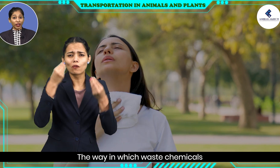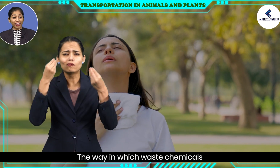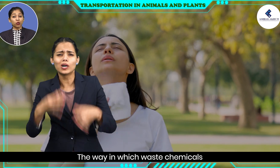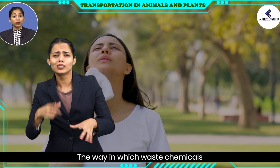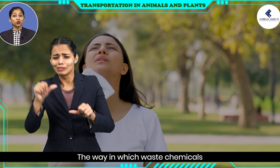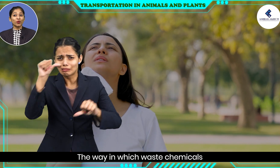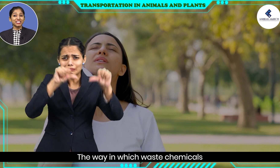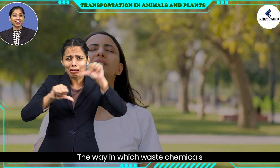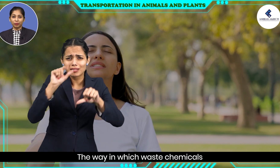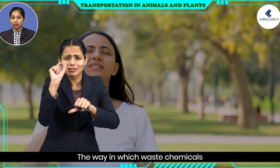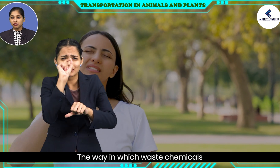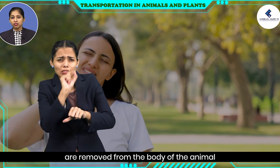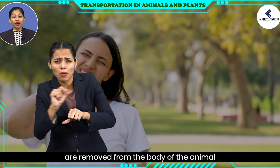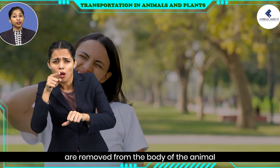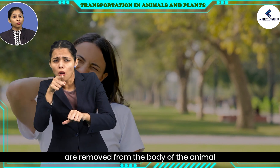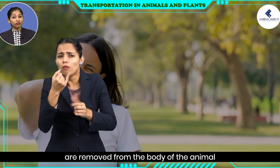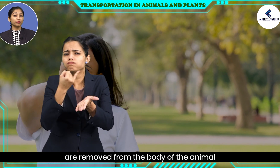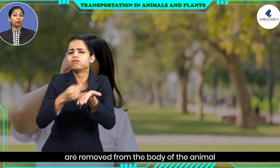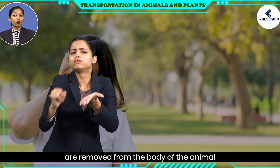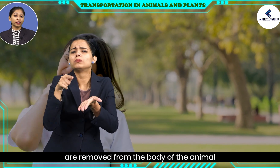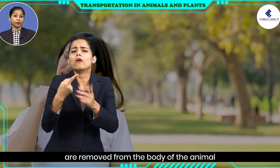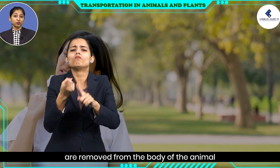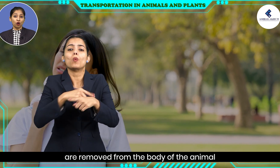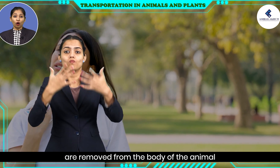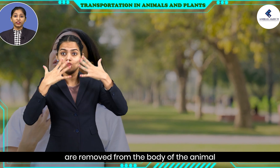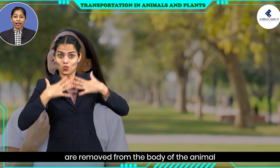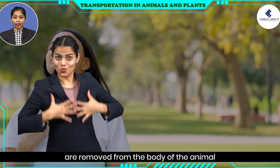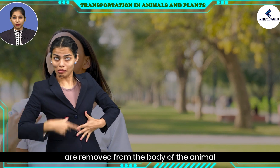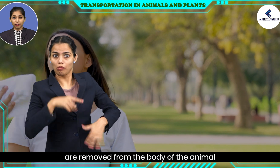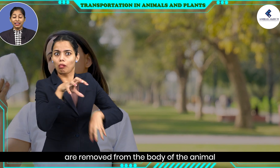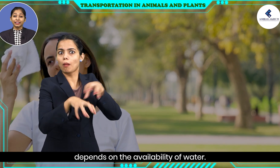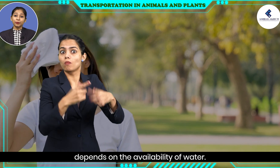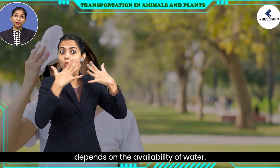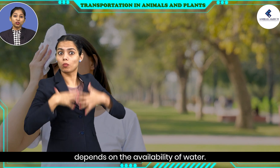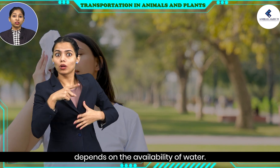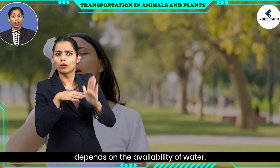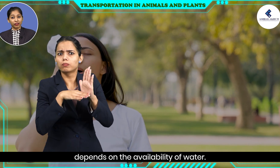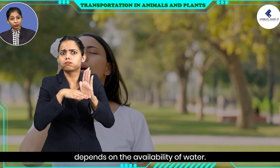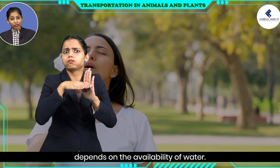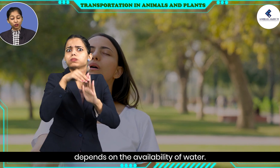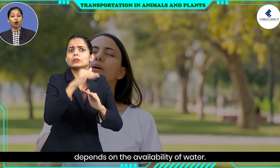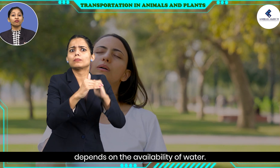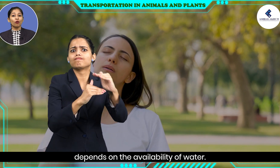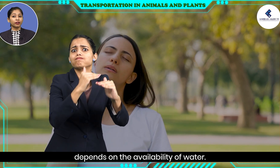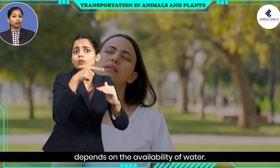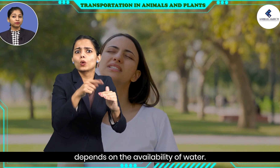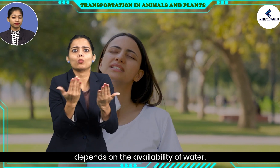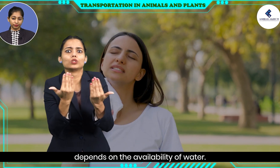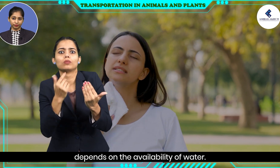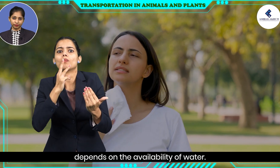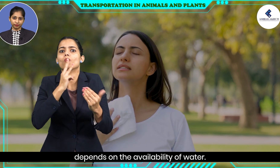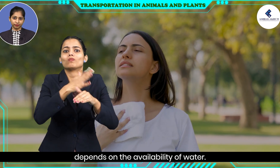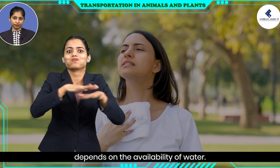The way in which waste chemicals are removed from the body of the animal depends on the availability of water.